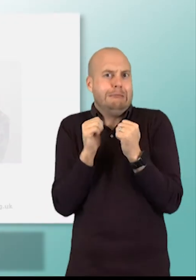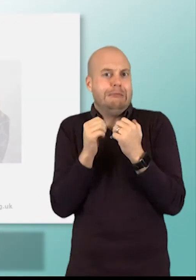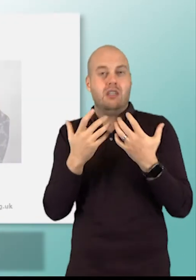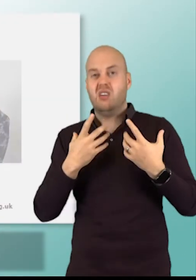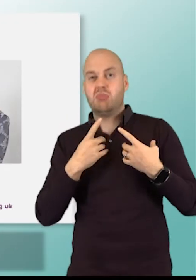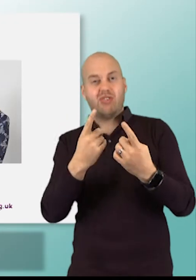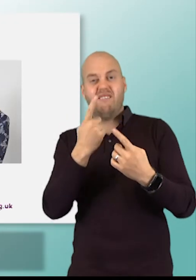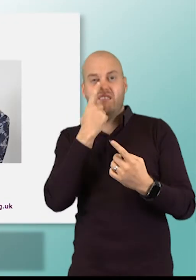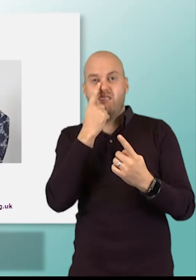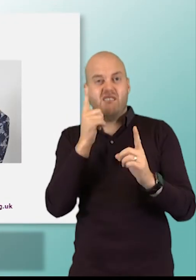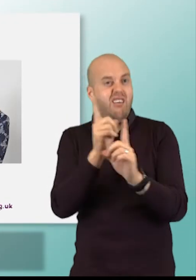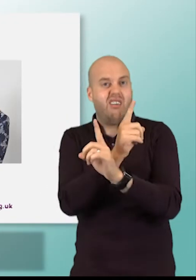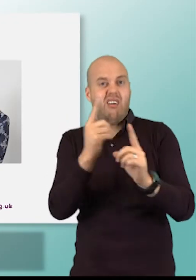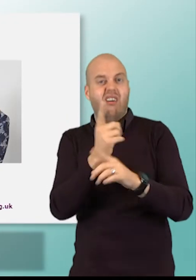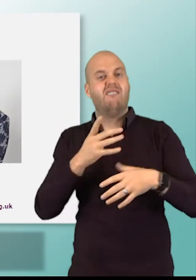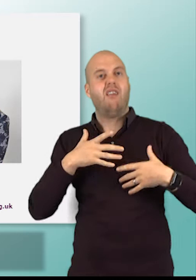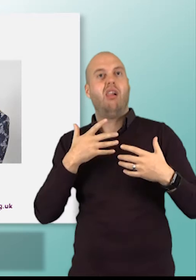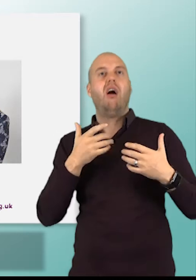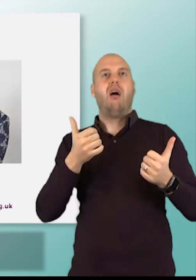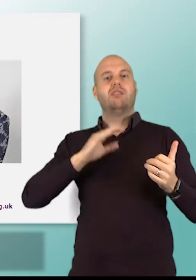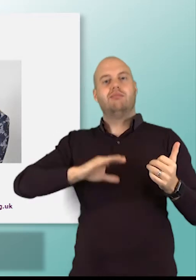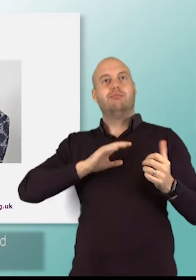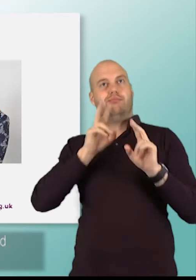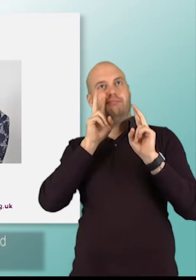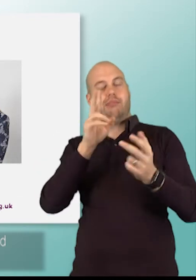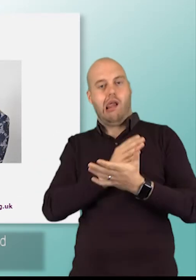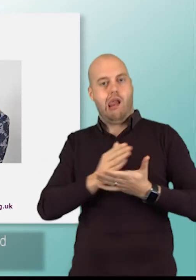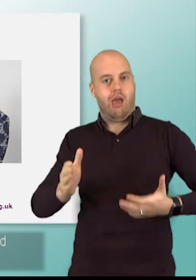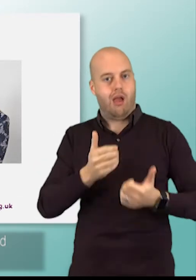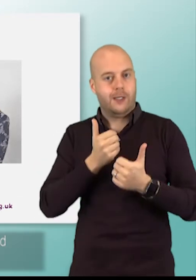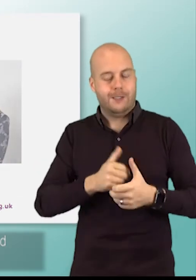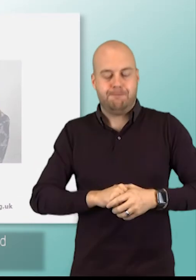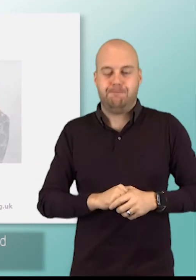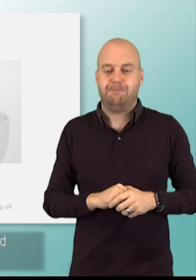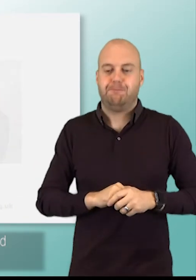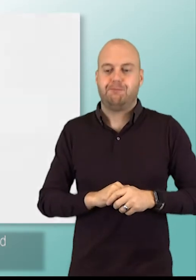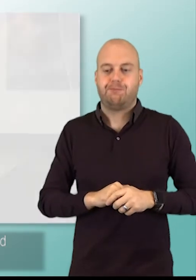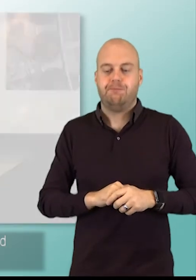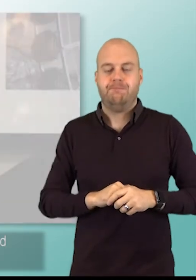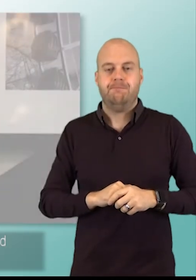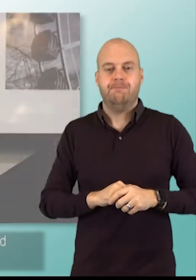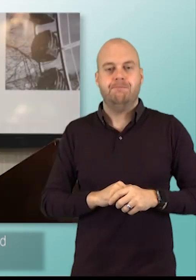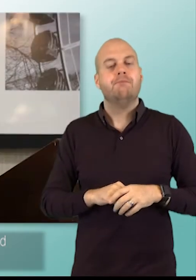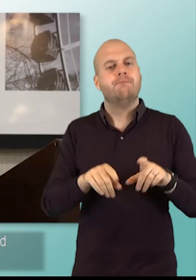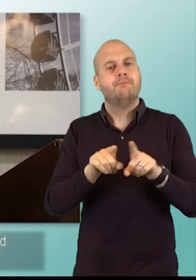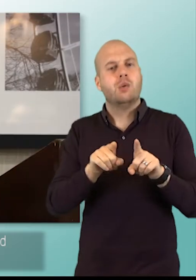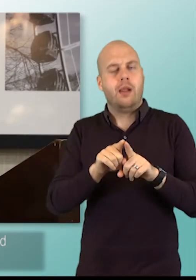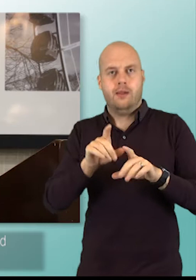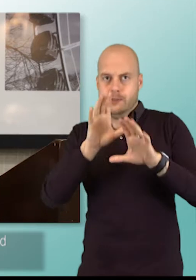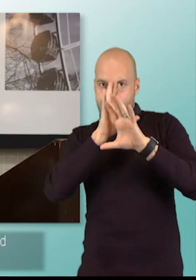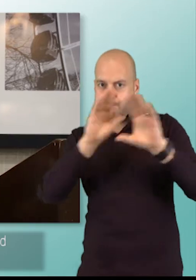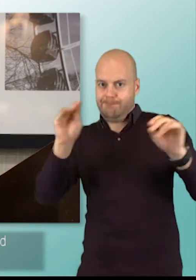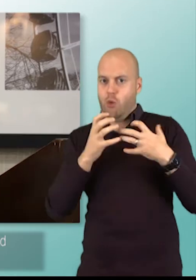screen, feel free to be able to do that. Also, just to say at the start, the event is being